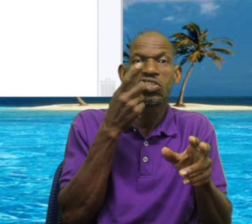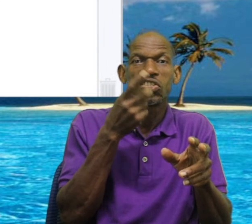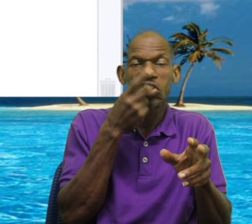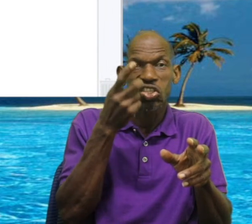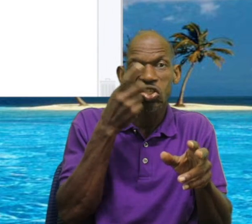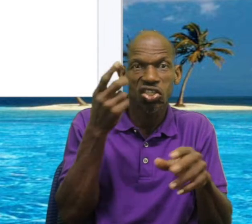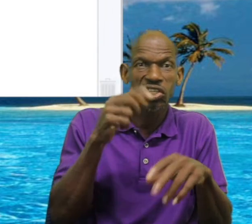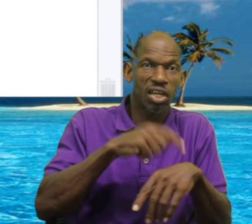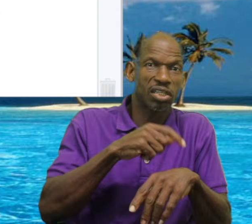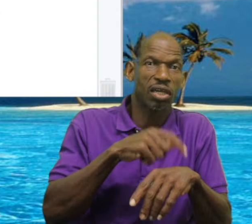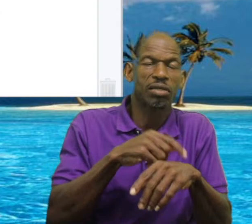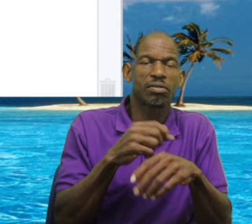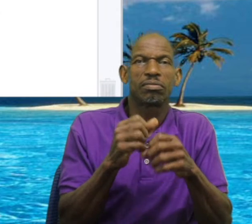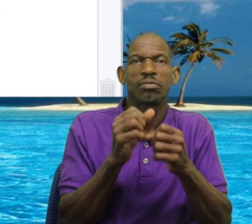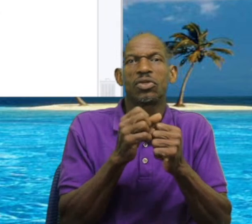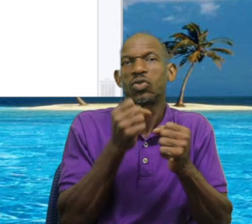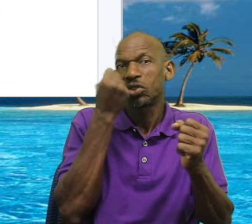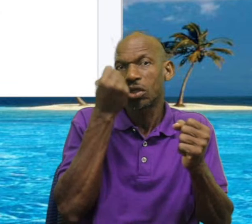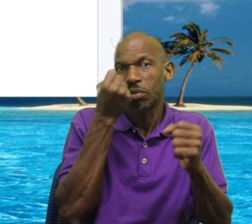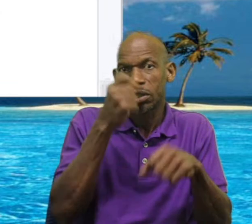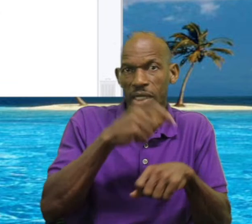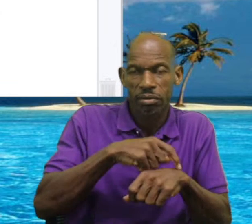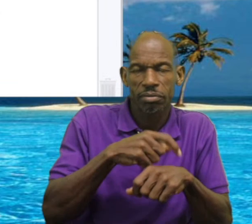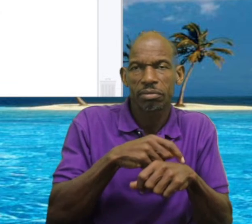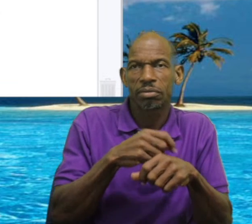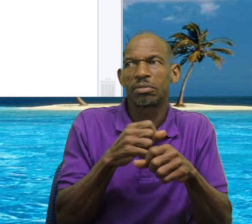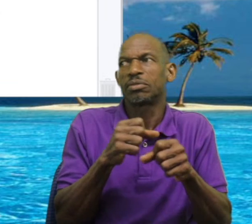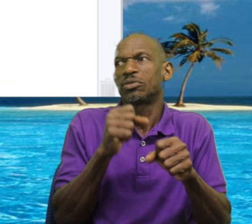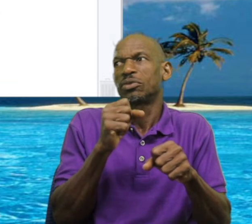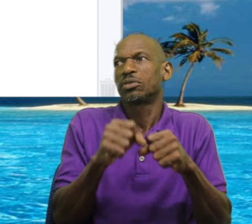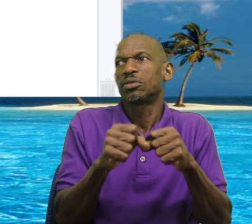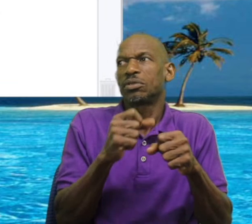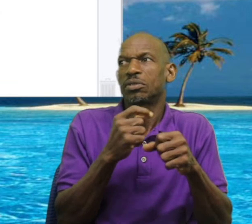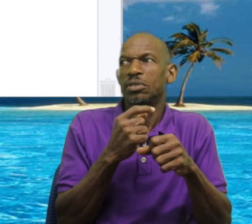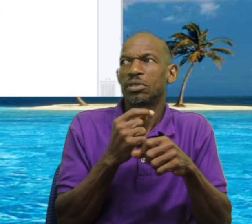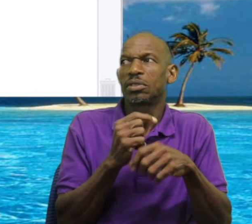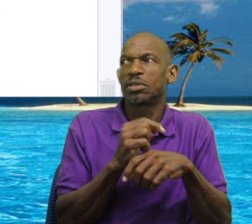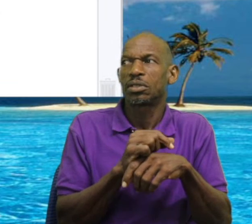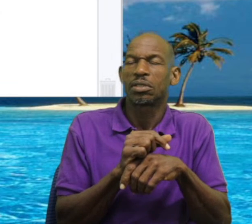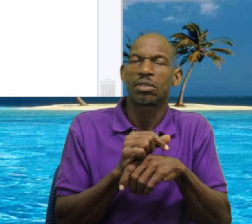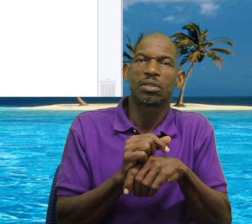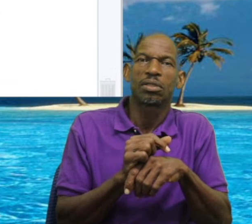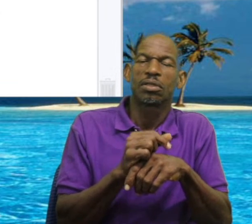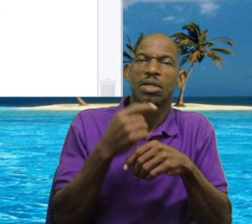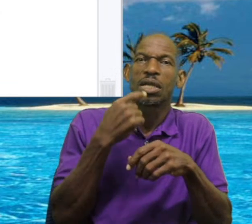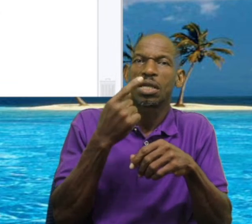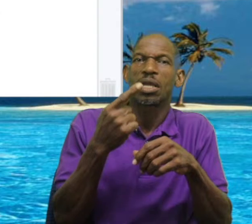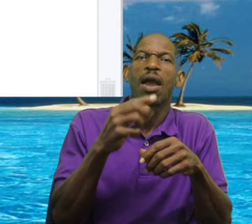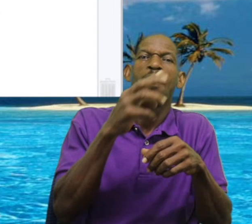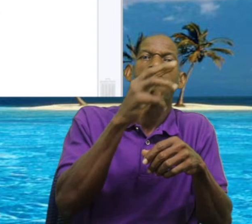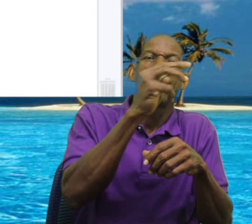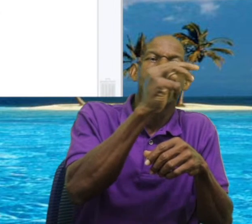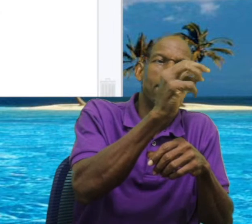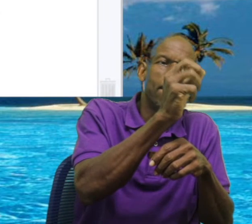So to join the two actions, I'm going to put and.